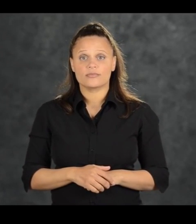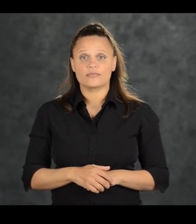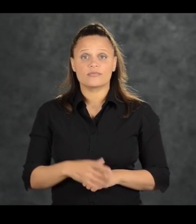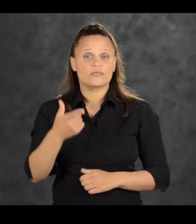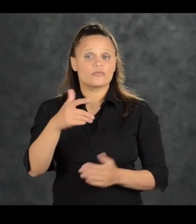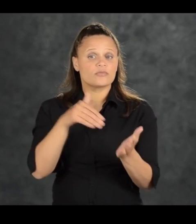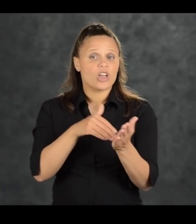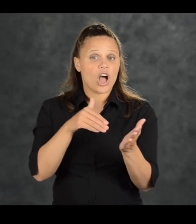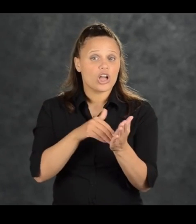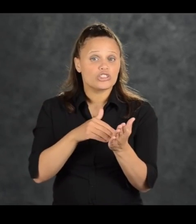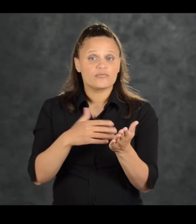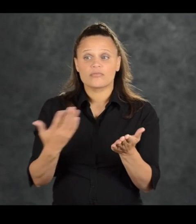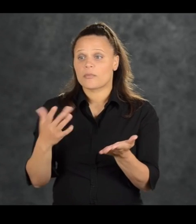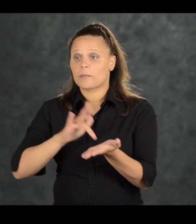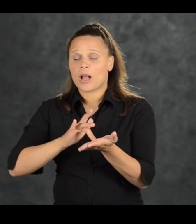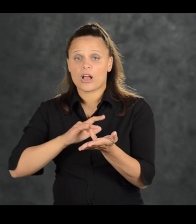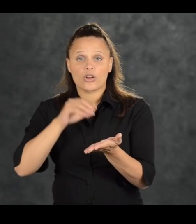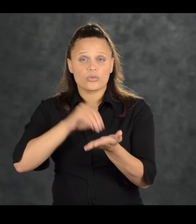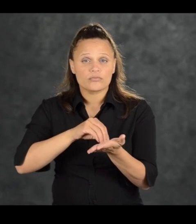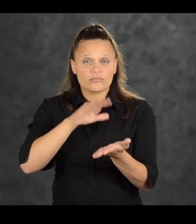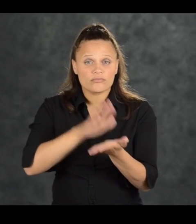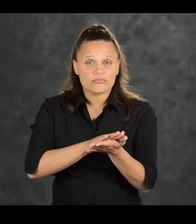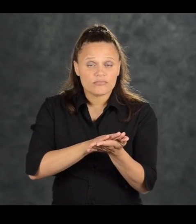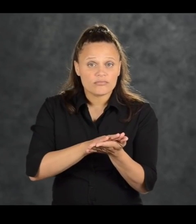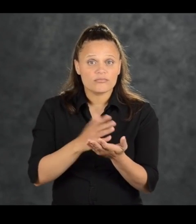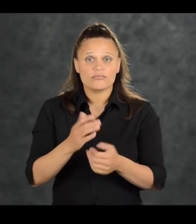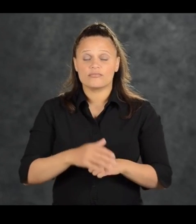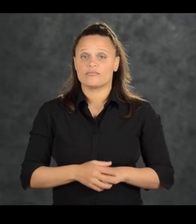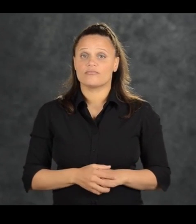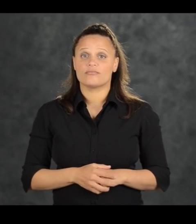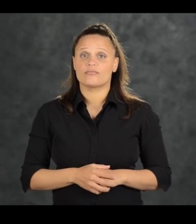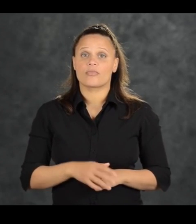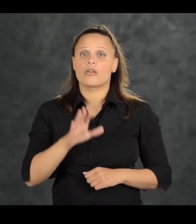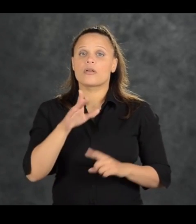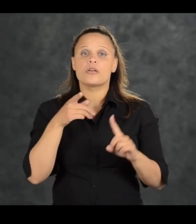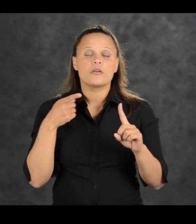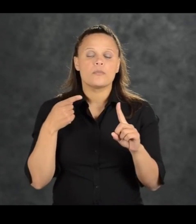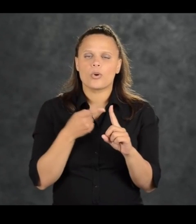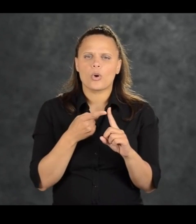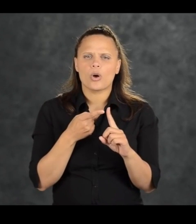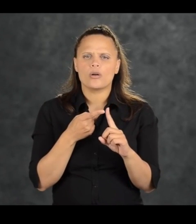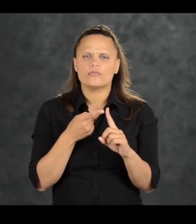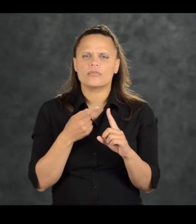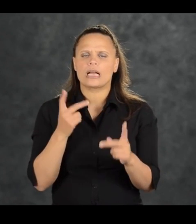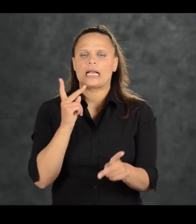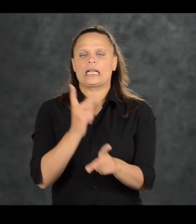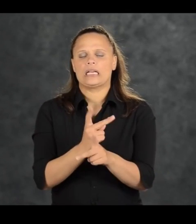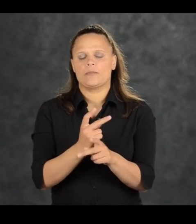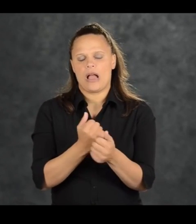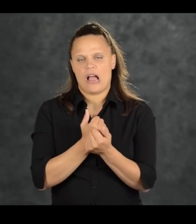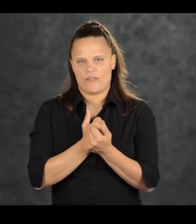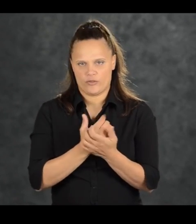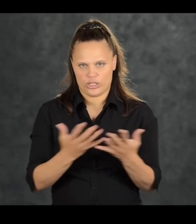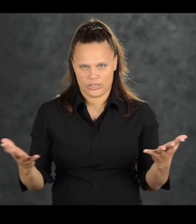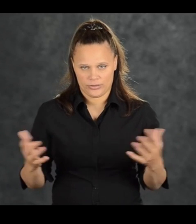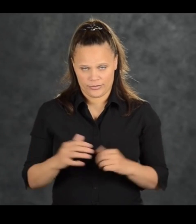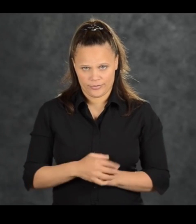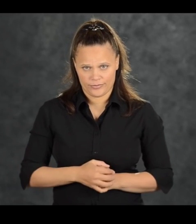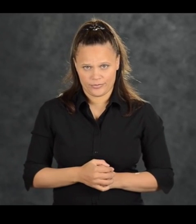Maybe even sometimes a student's homework. In those files, you also need to include medical